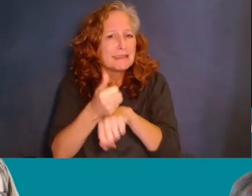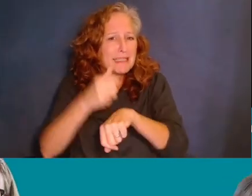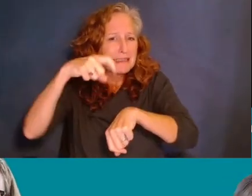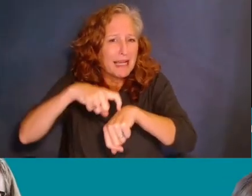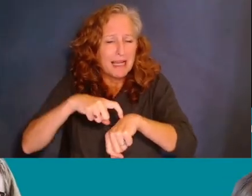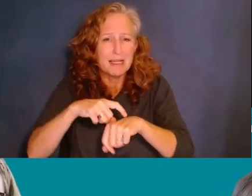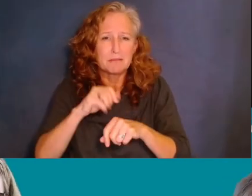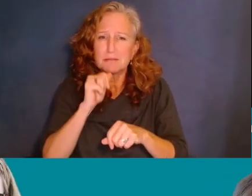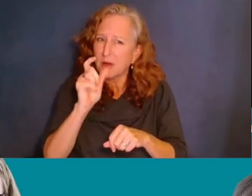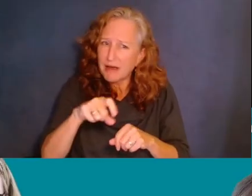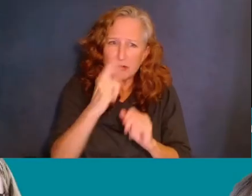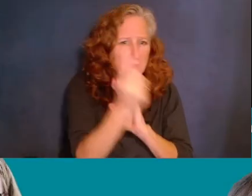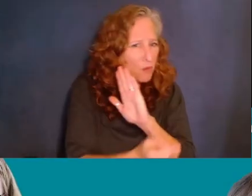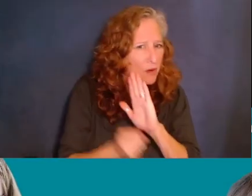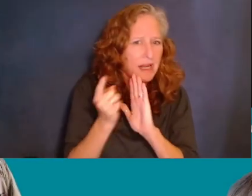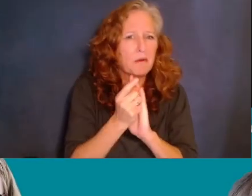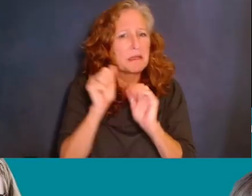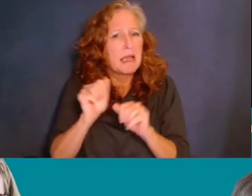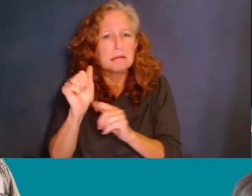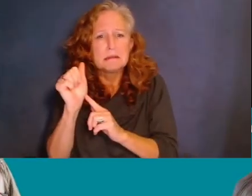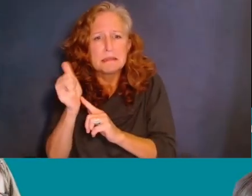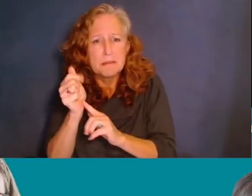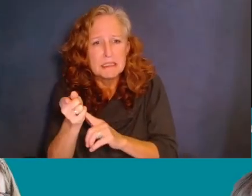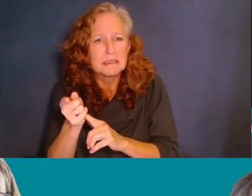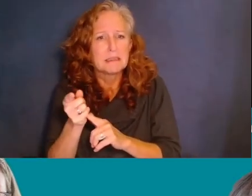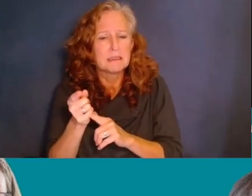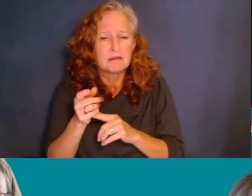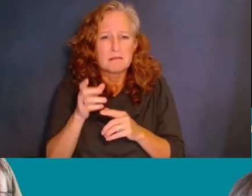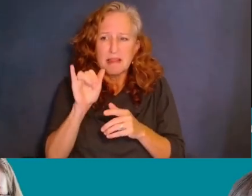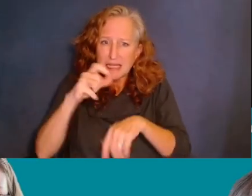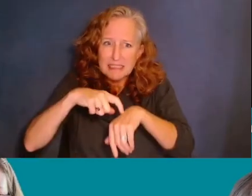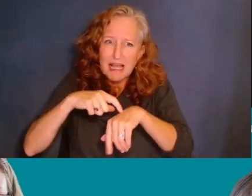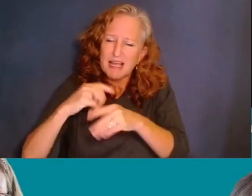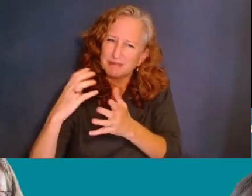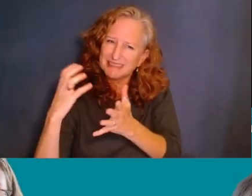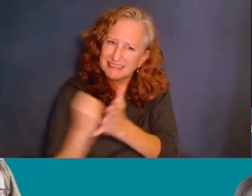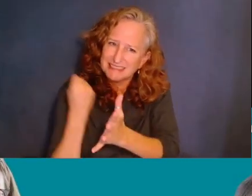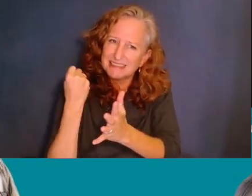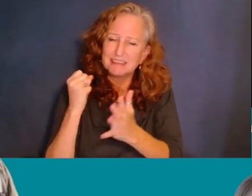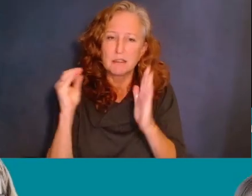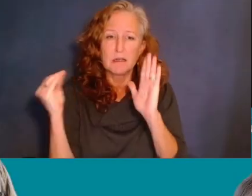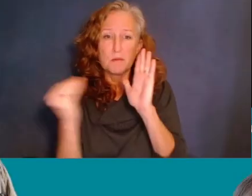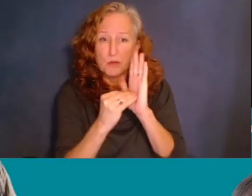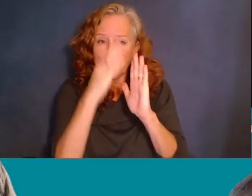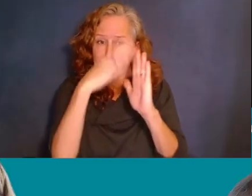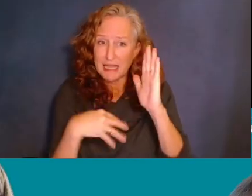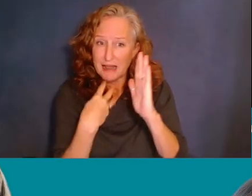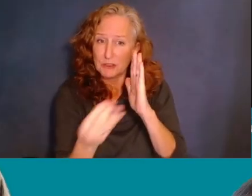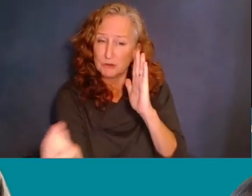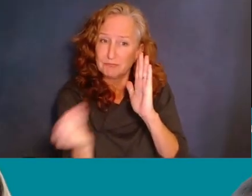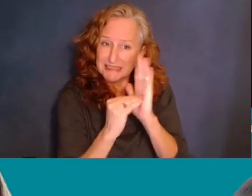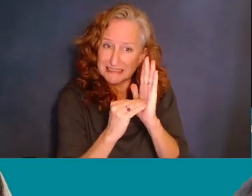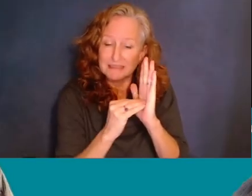down and utilize that time where your battery is full to content plan. And that's what I do as a person with